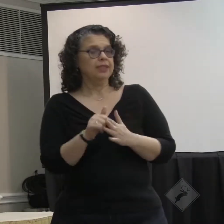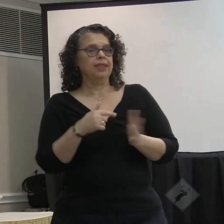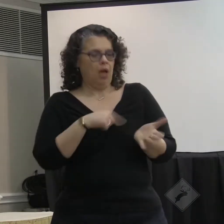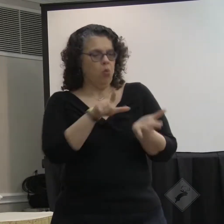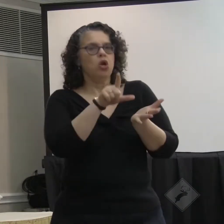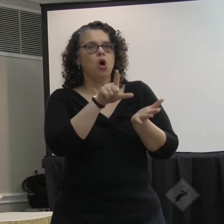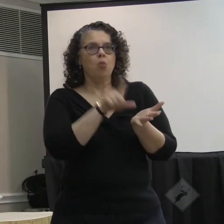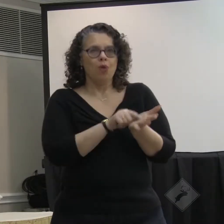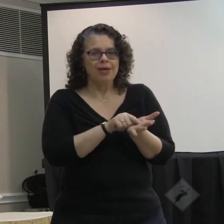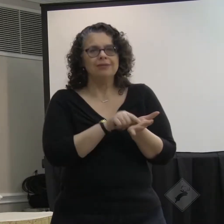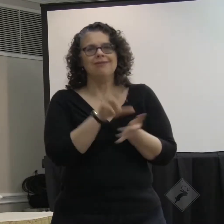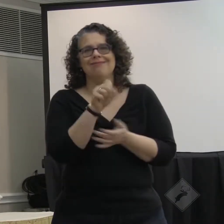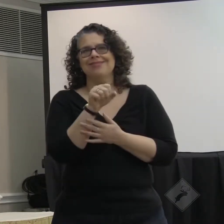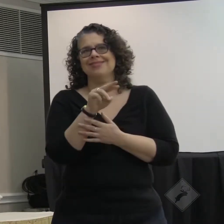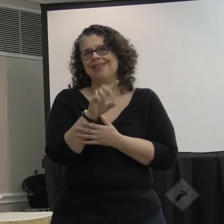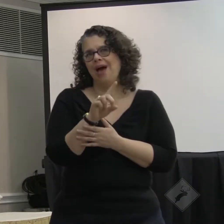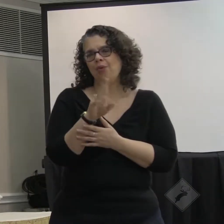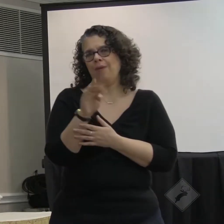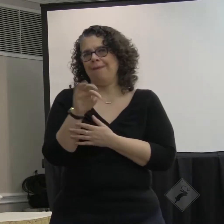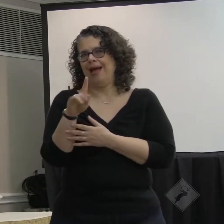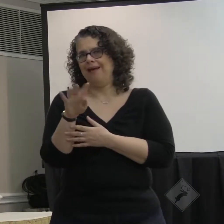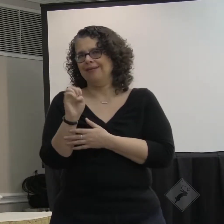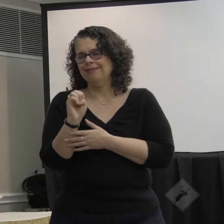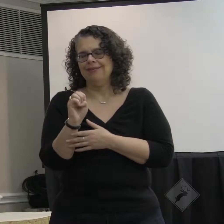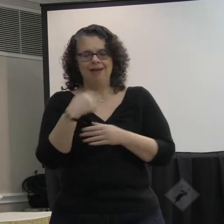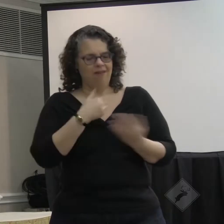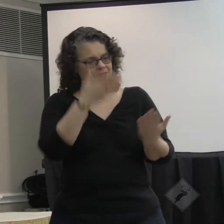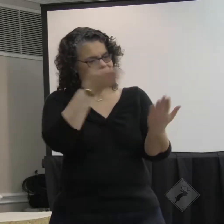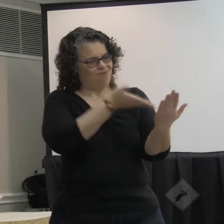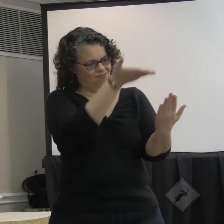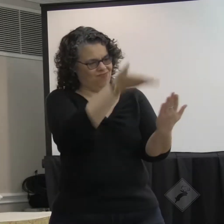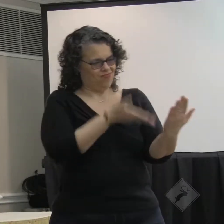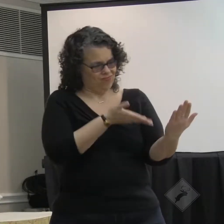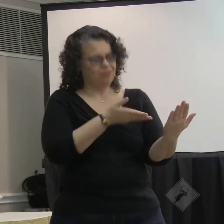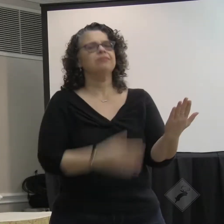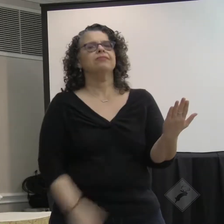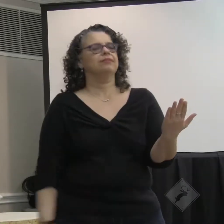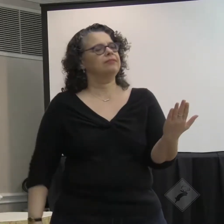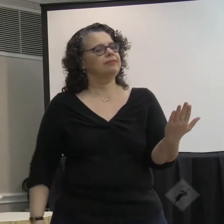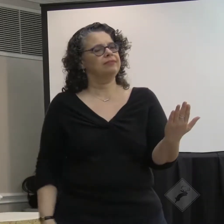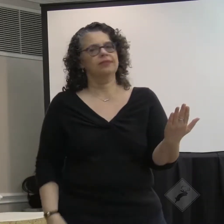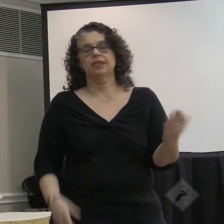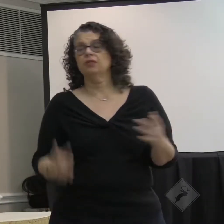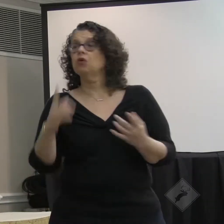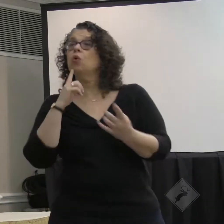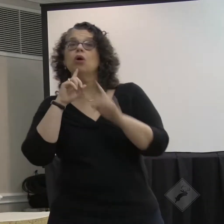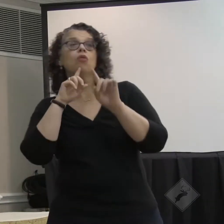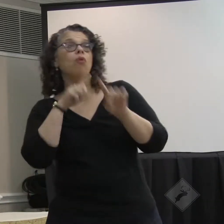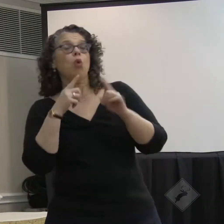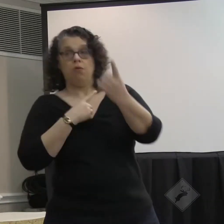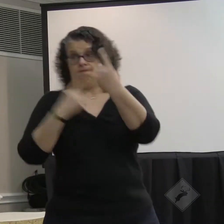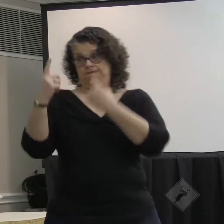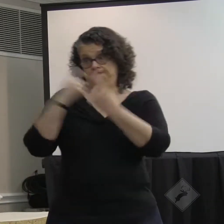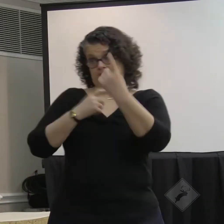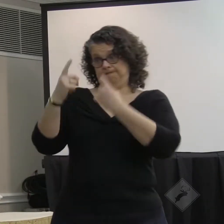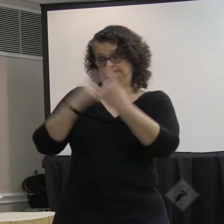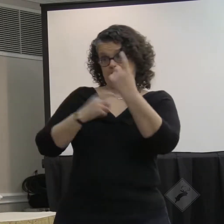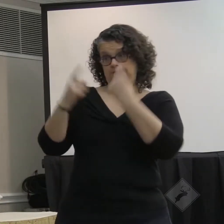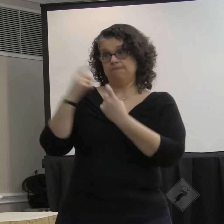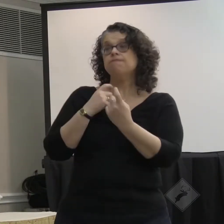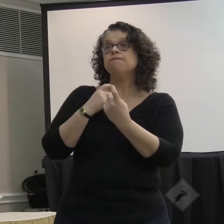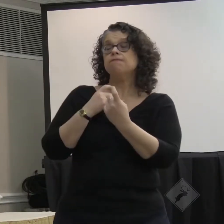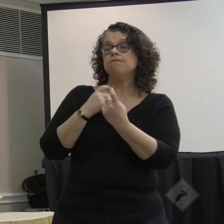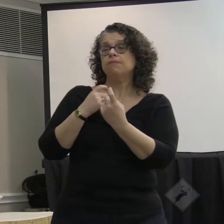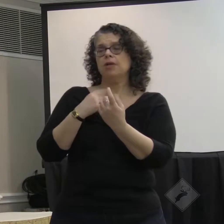print out my sound bites and have them in front of me. And as the reporter was asking me questions, I